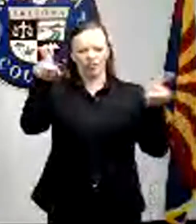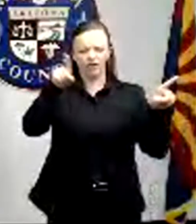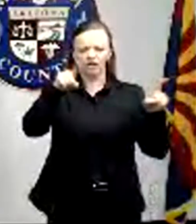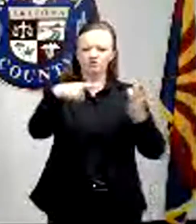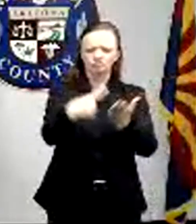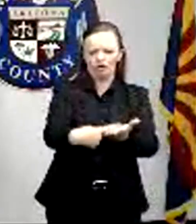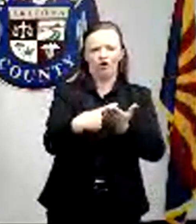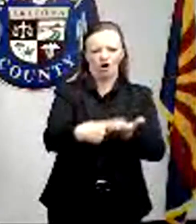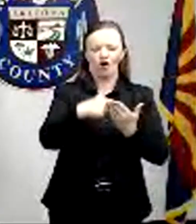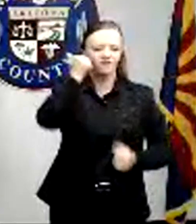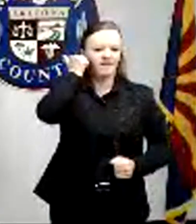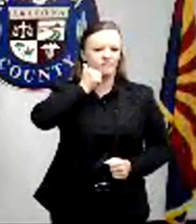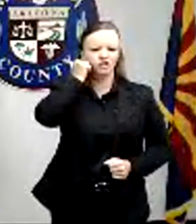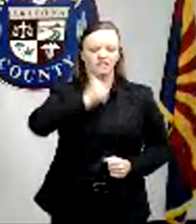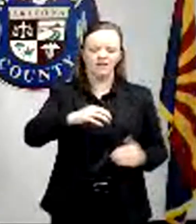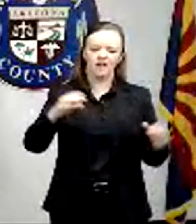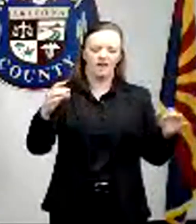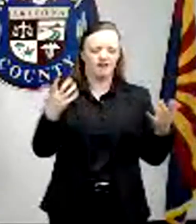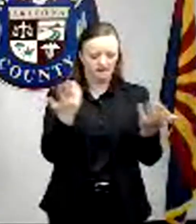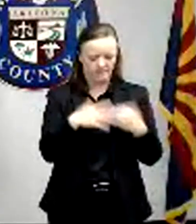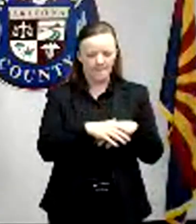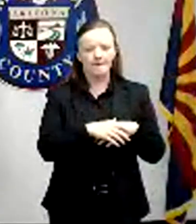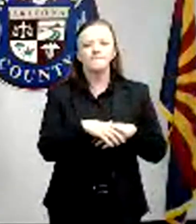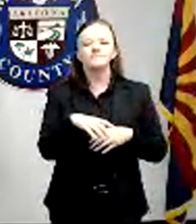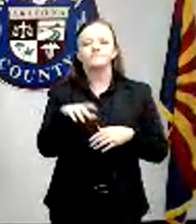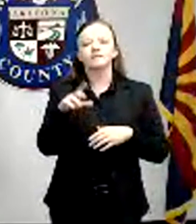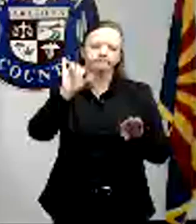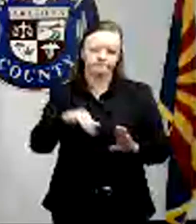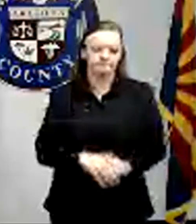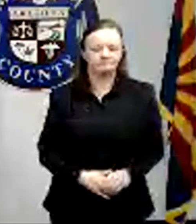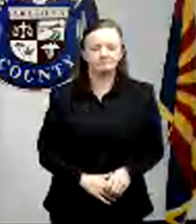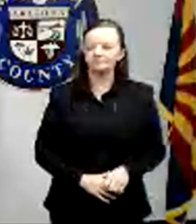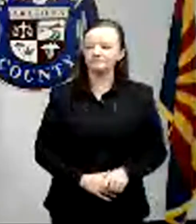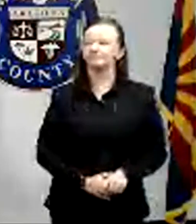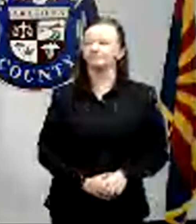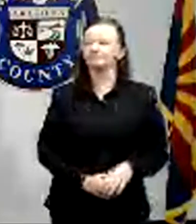more on what we're seeing on that hospitalization epi curve and how it.